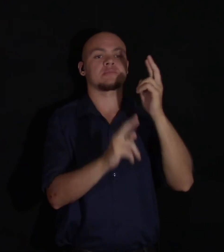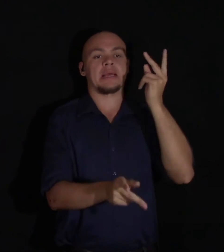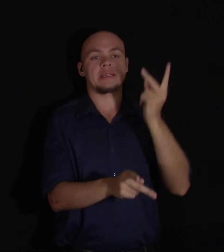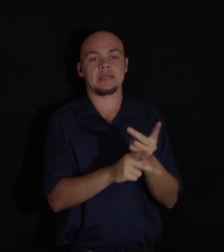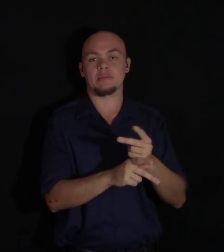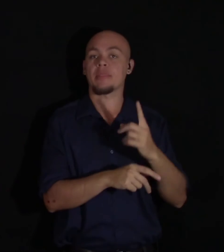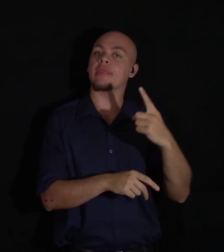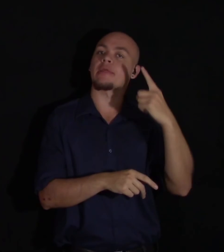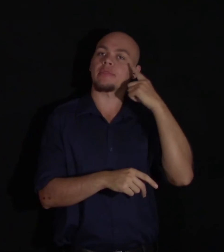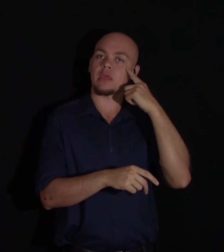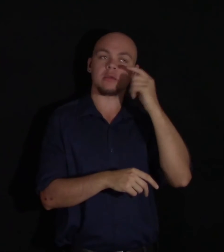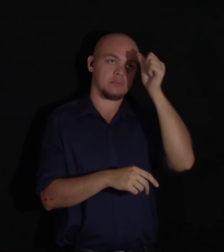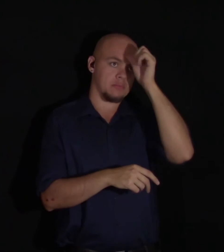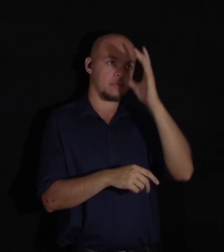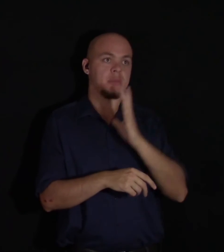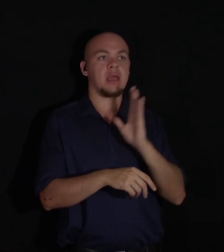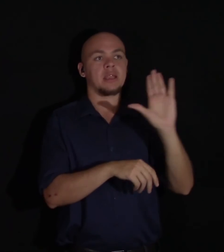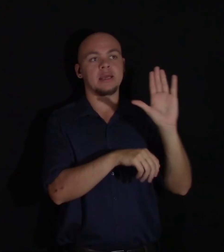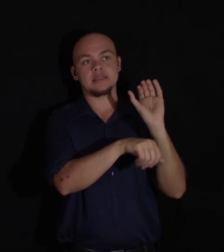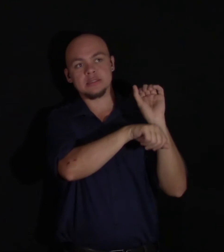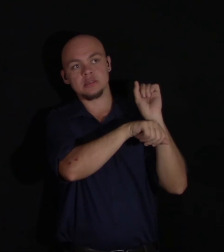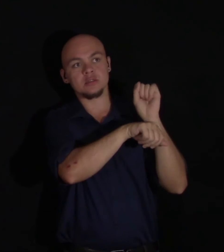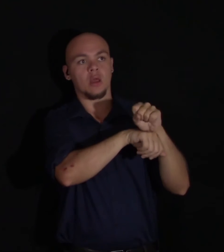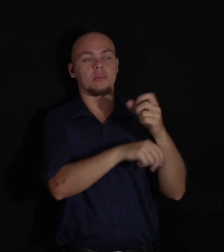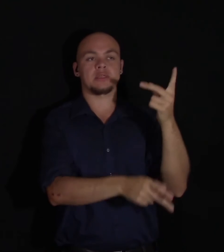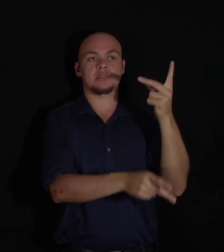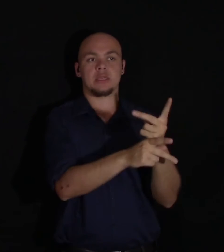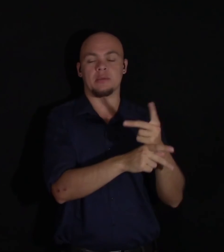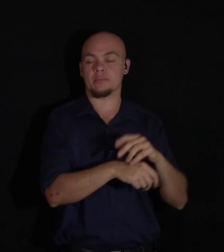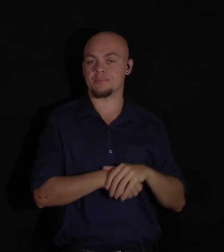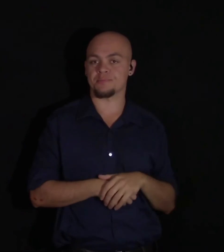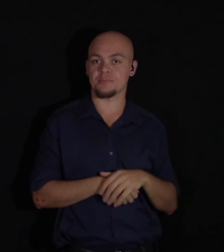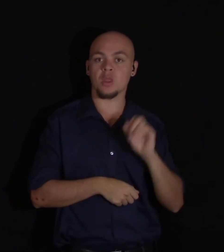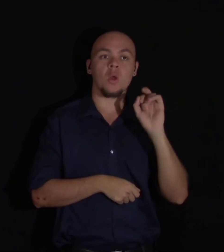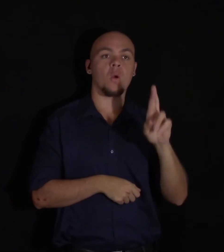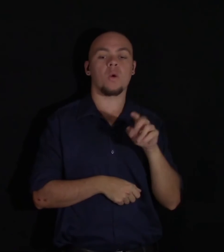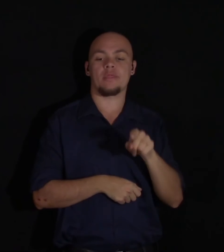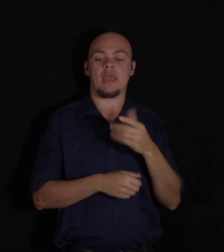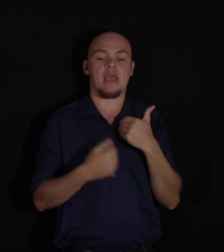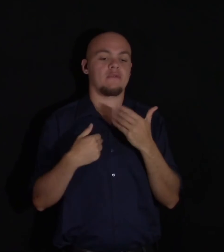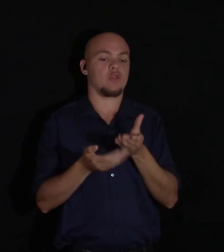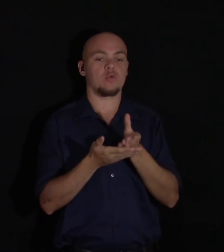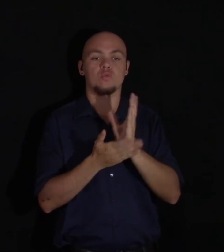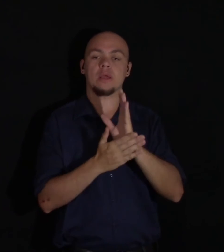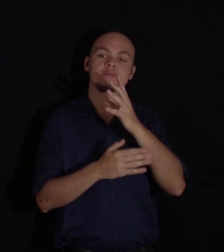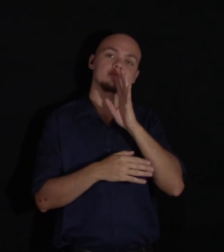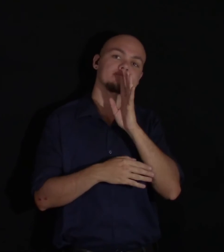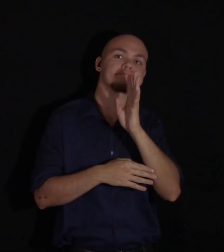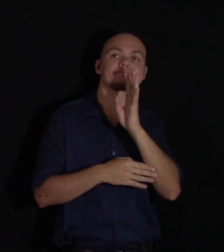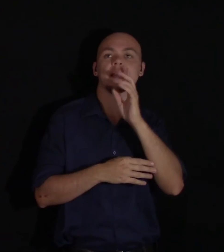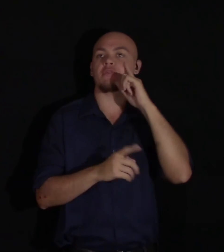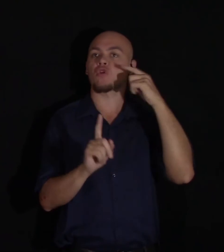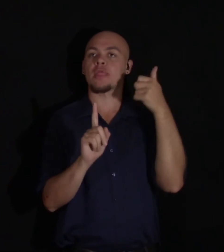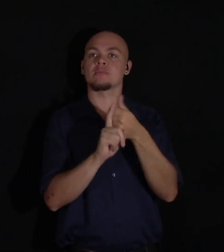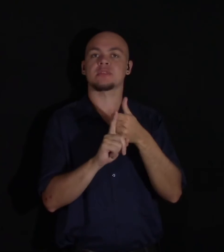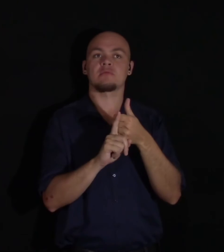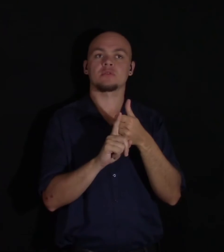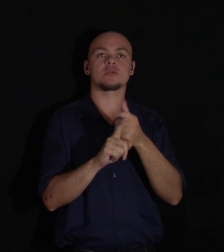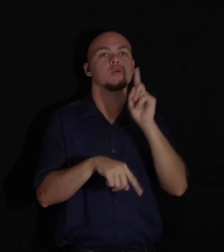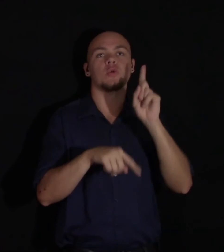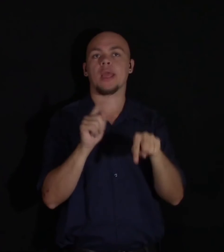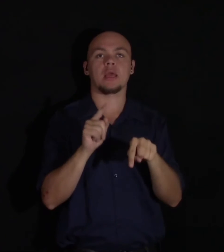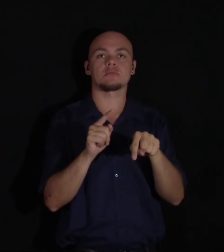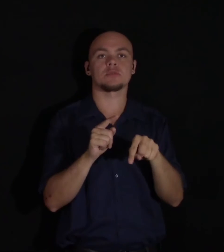is the way to show the man's dominance in the relationship, or that they just don't have the rights to speak up for themselves anyway. So why try,